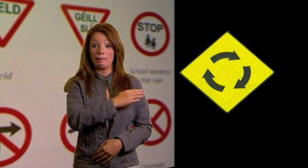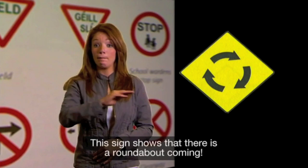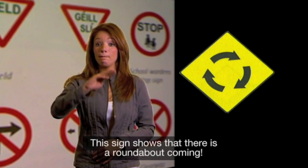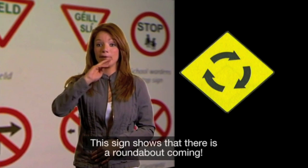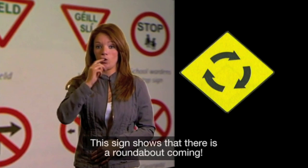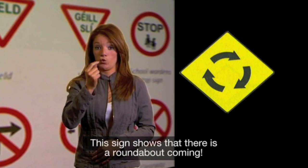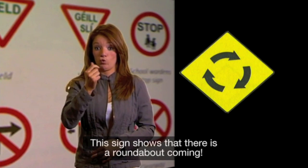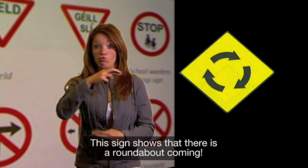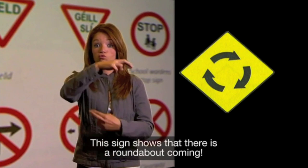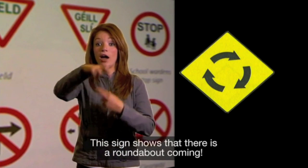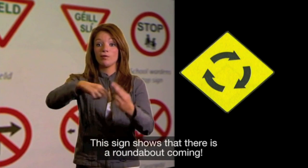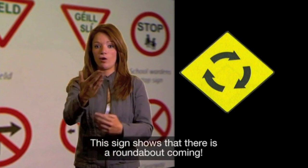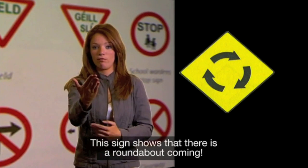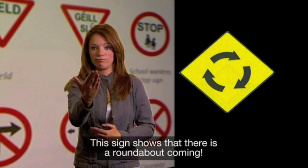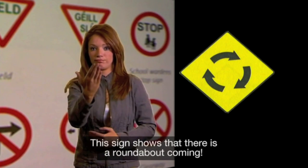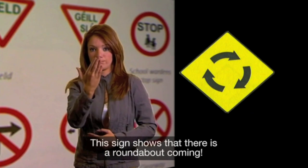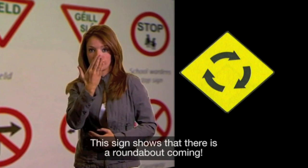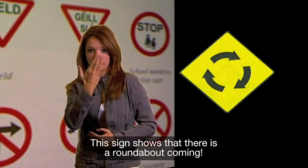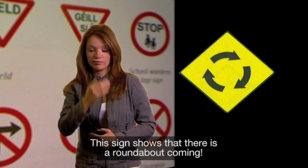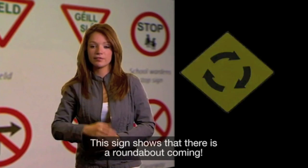this sign shows that there's a roundabout coming.